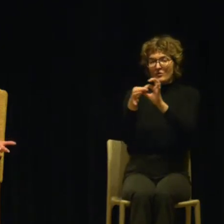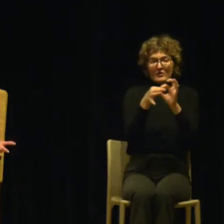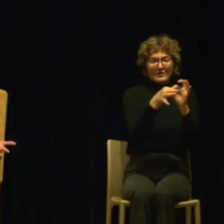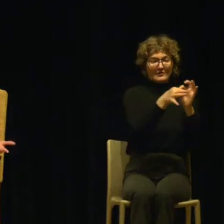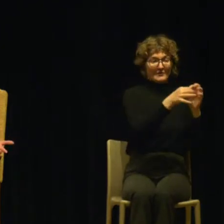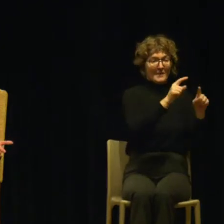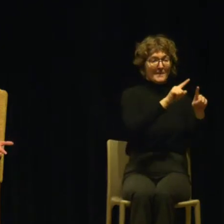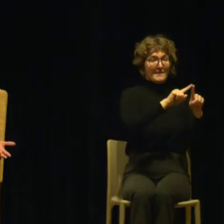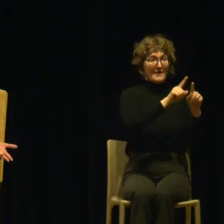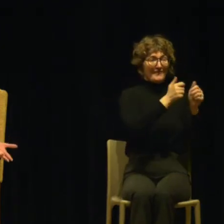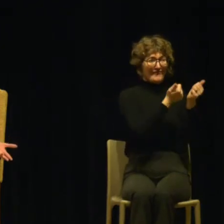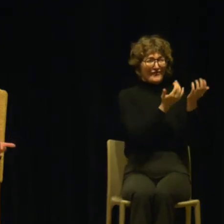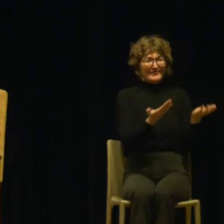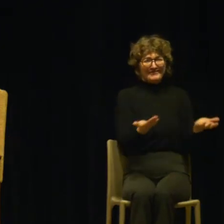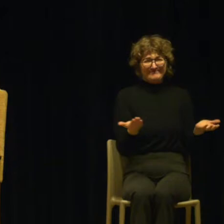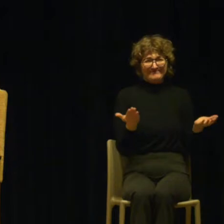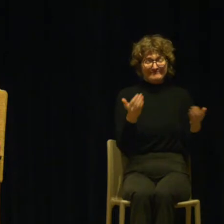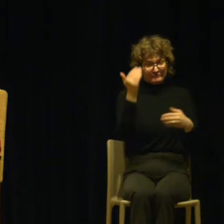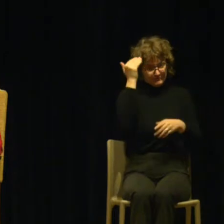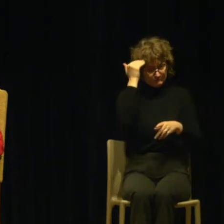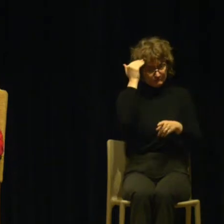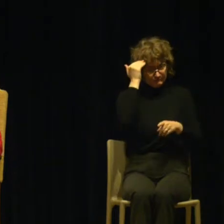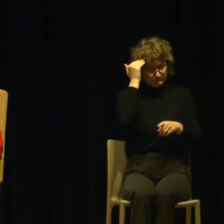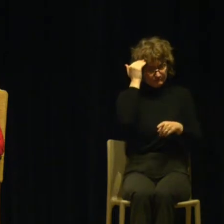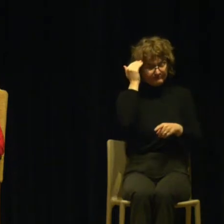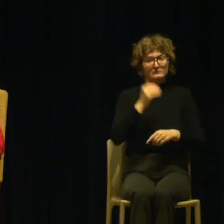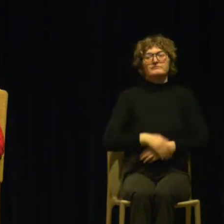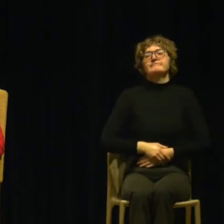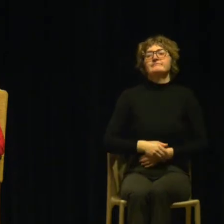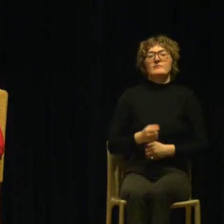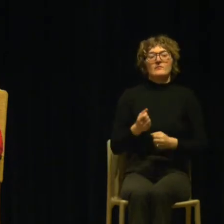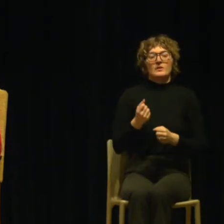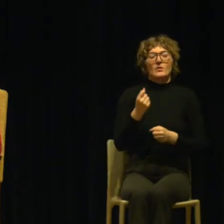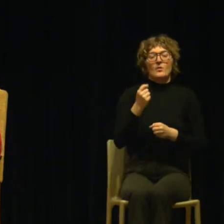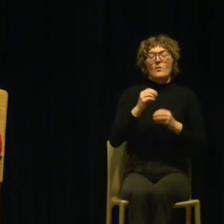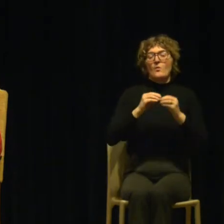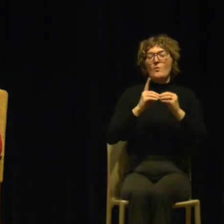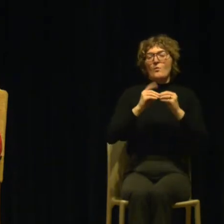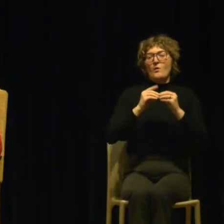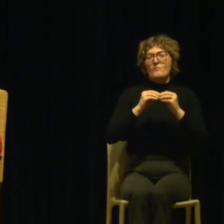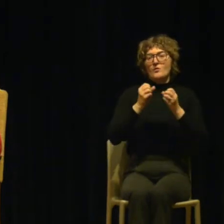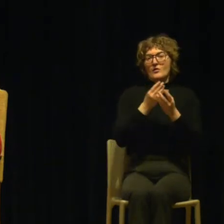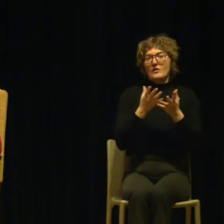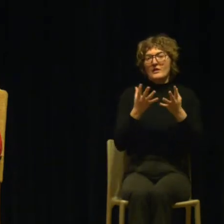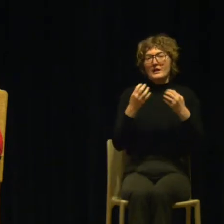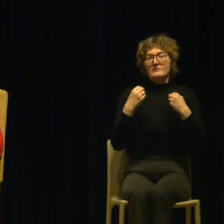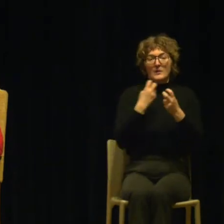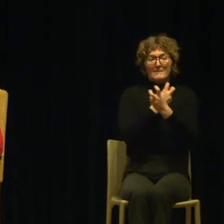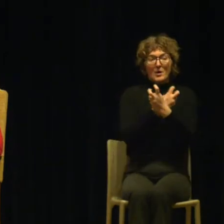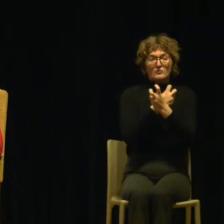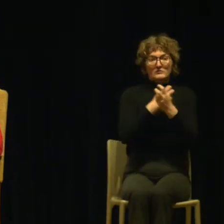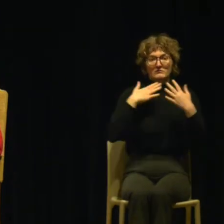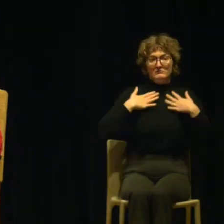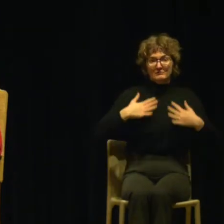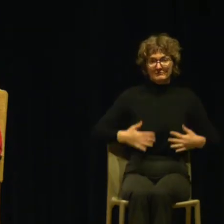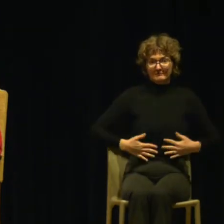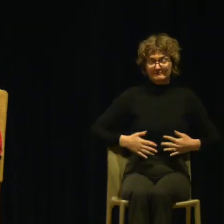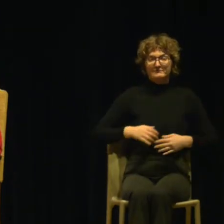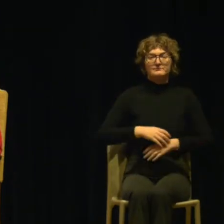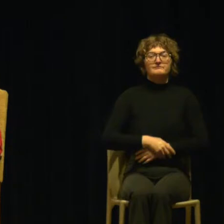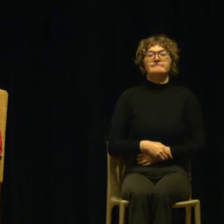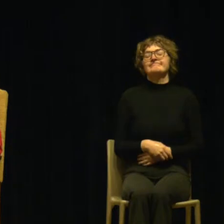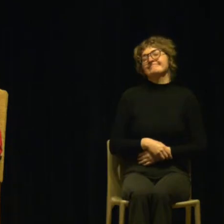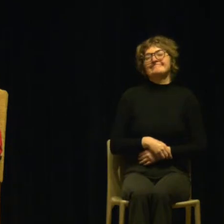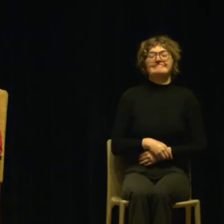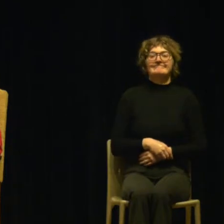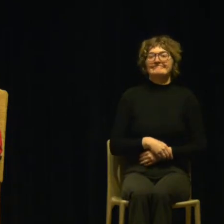just don't. So just know that. So one more thing I wanted to hit on was our bones. Yes. And, you